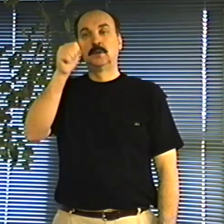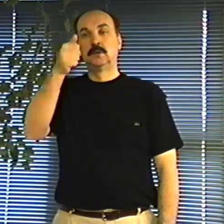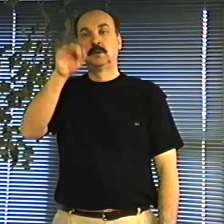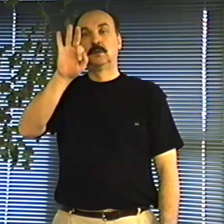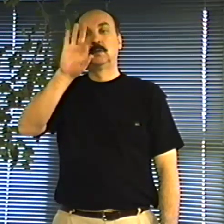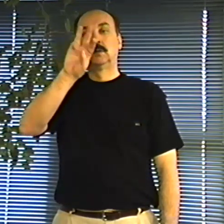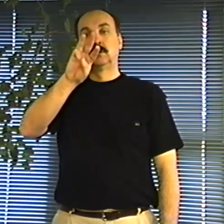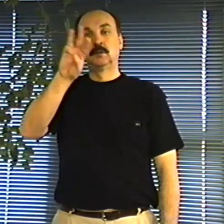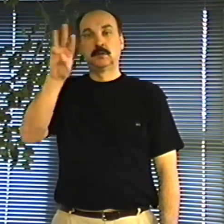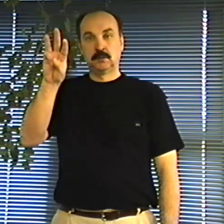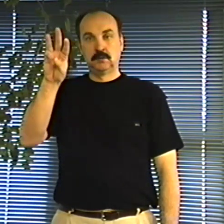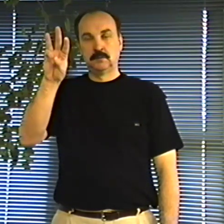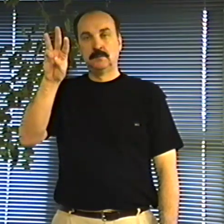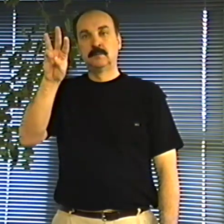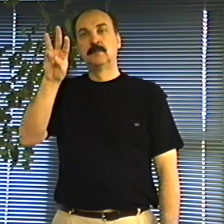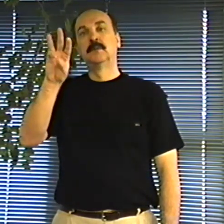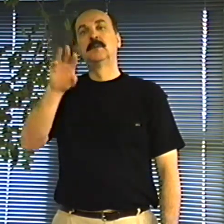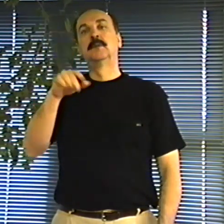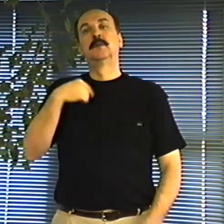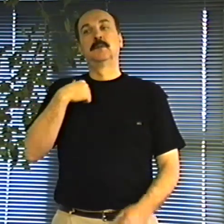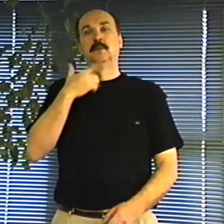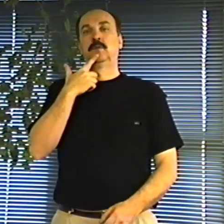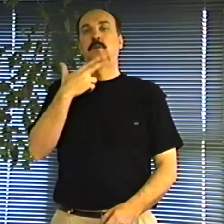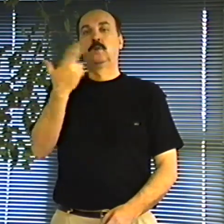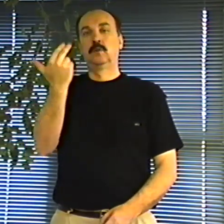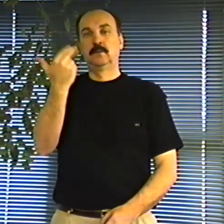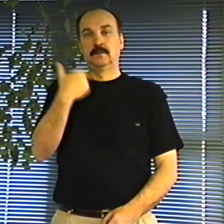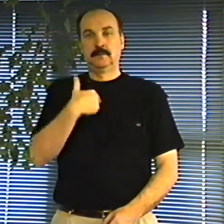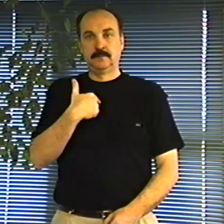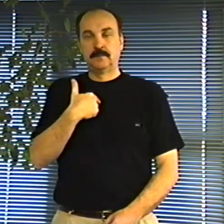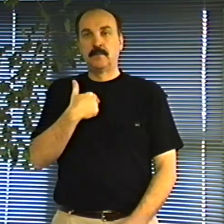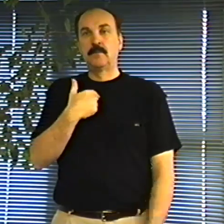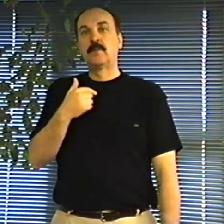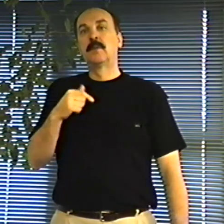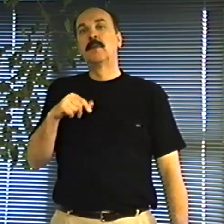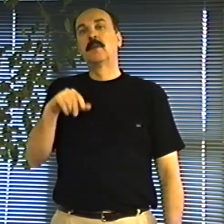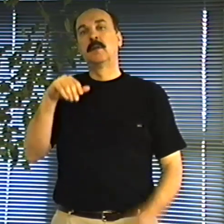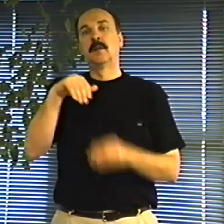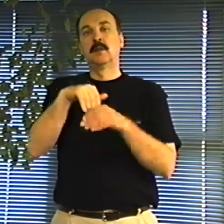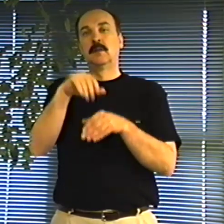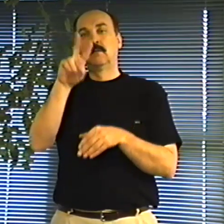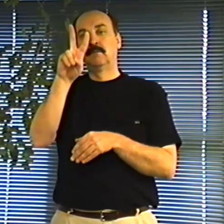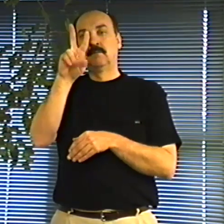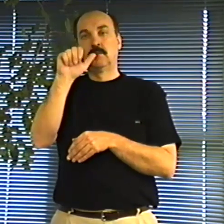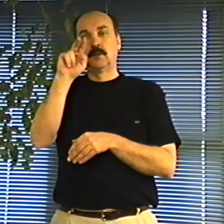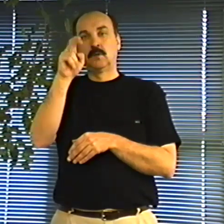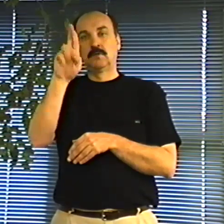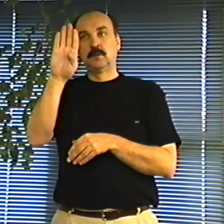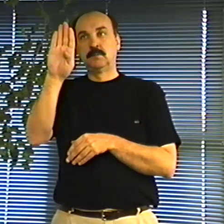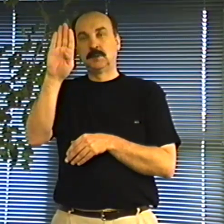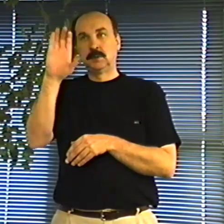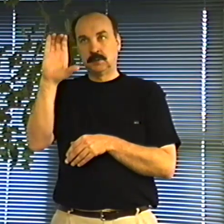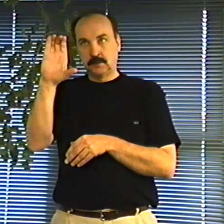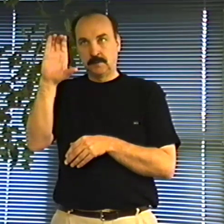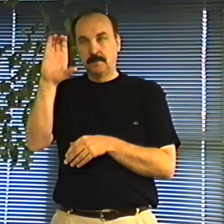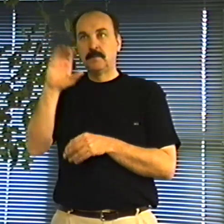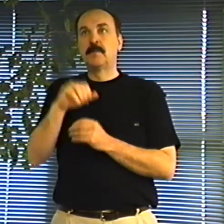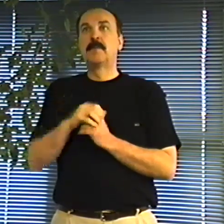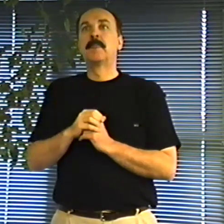It was June 1966, and I was 13 years old at the time, and this happened in Vancouver, British